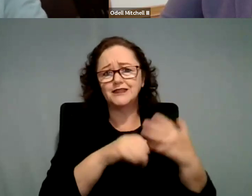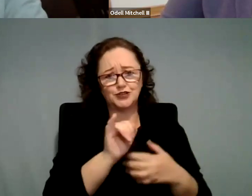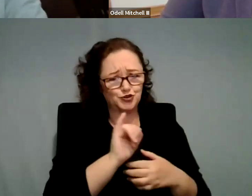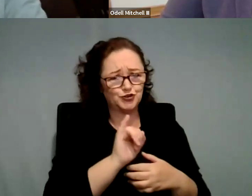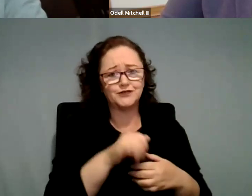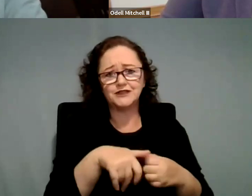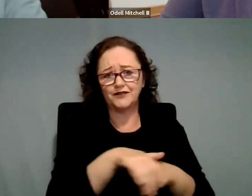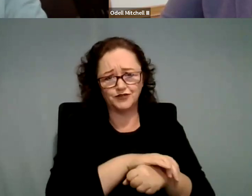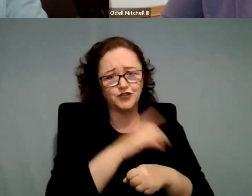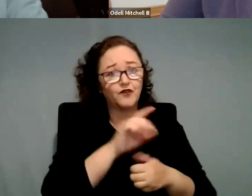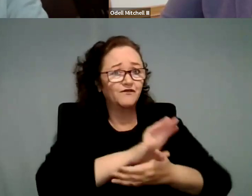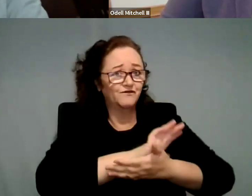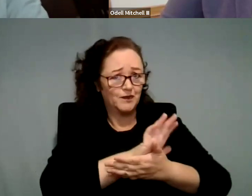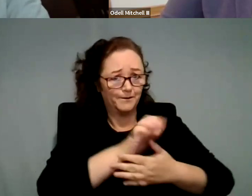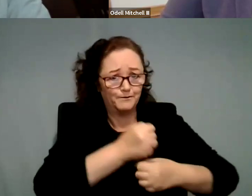filmmakers.